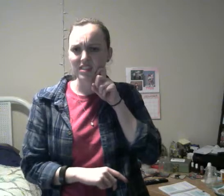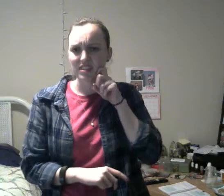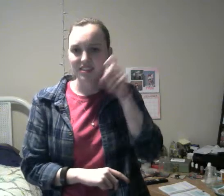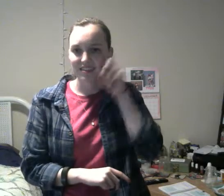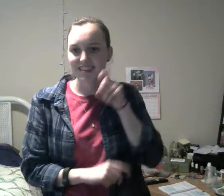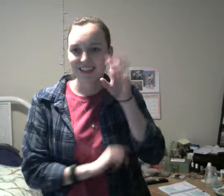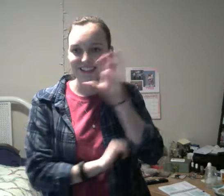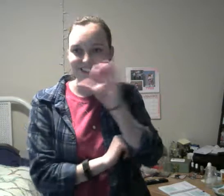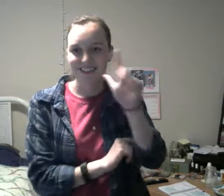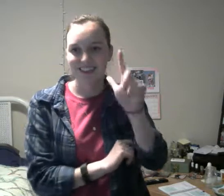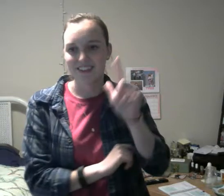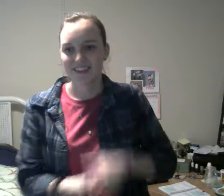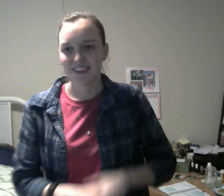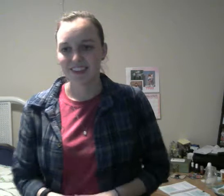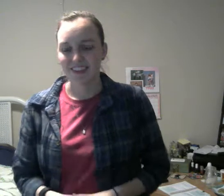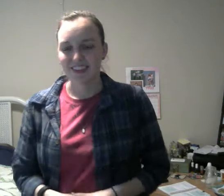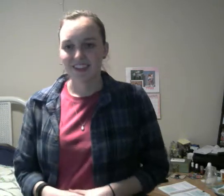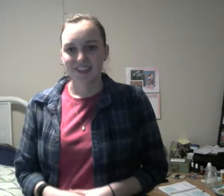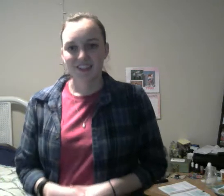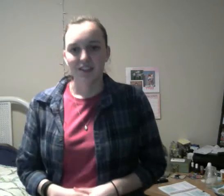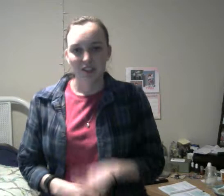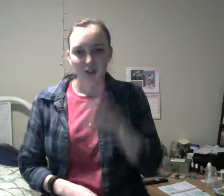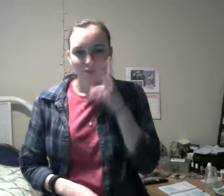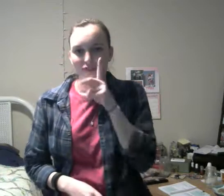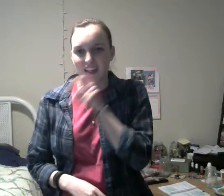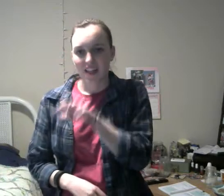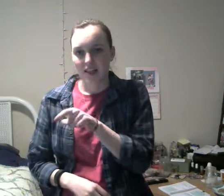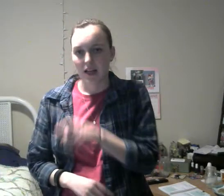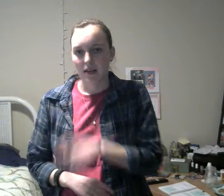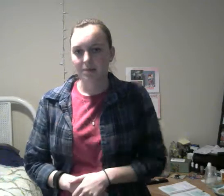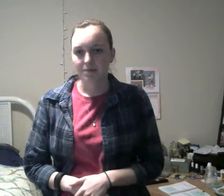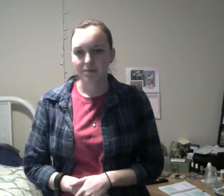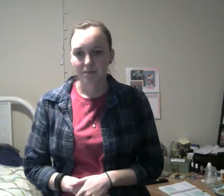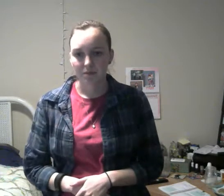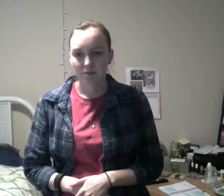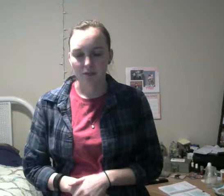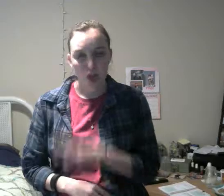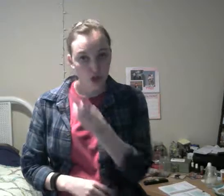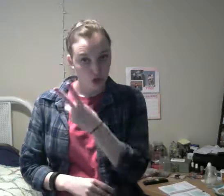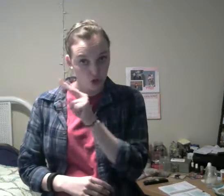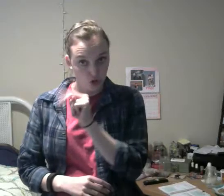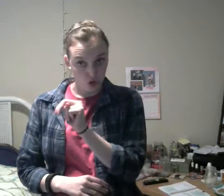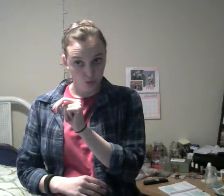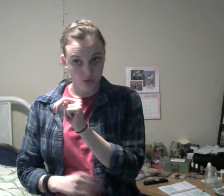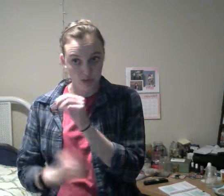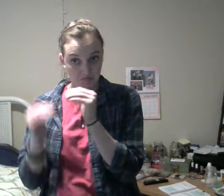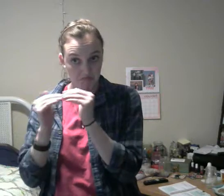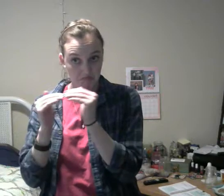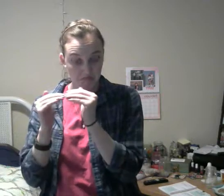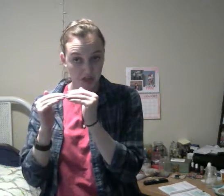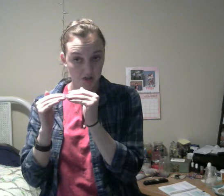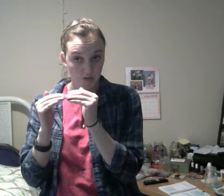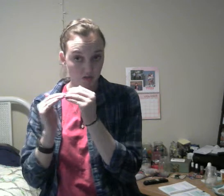utilized. And so now let's look at this cell. So now that you know what a diploid cell looks like, in this case, 2N equals, well, 1, 2, 3, 4. There's